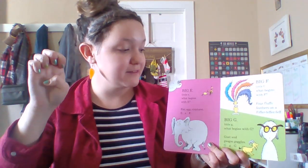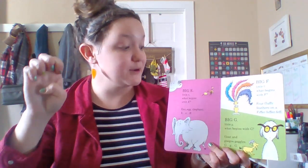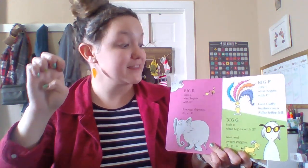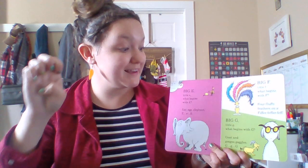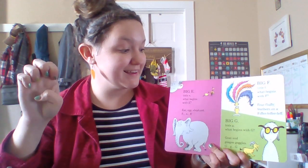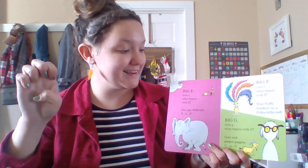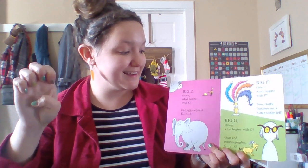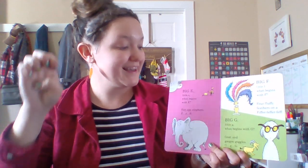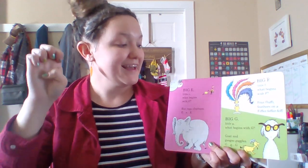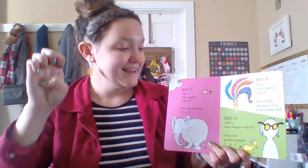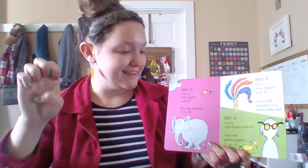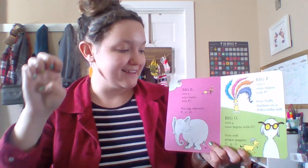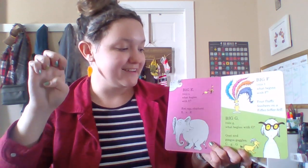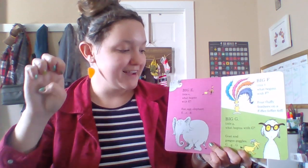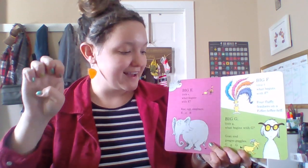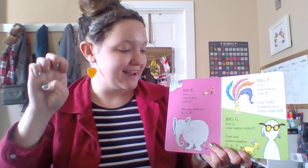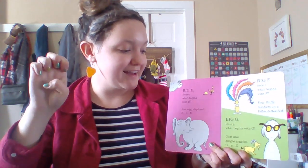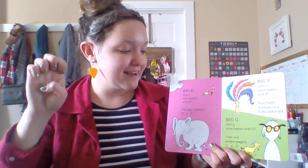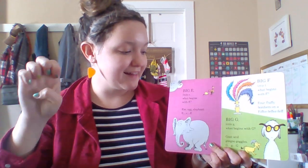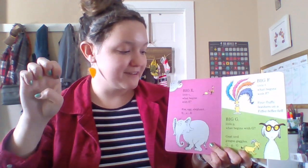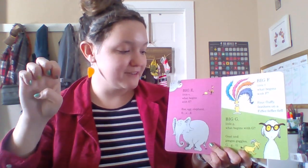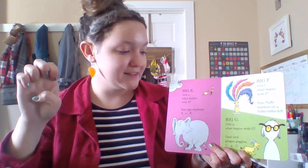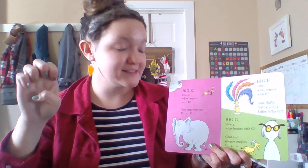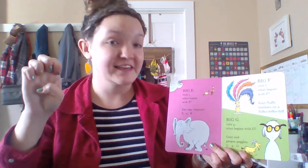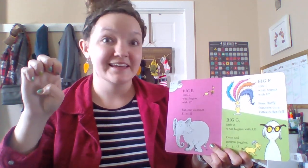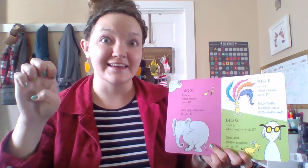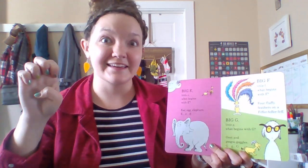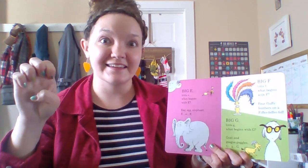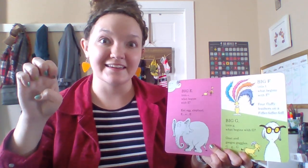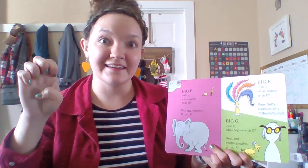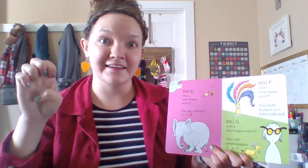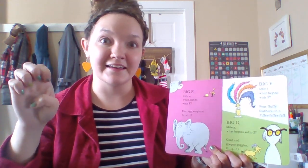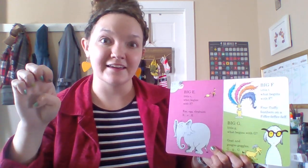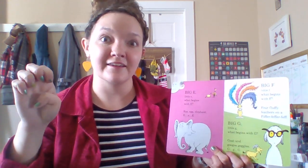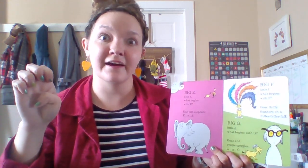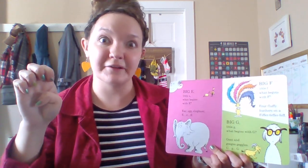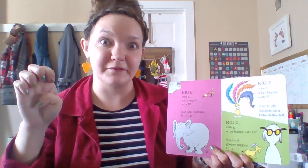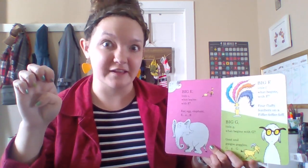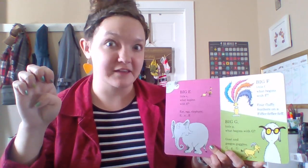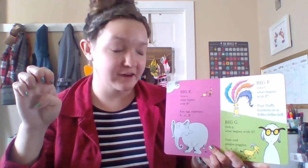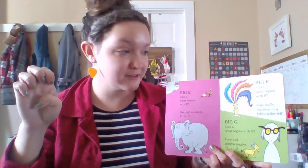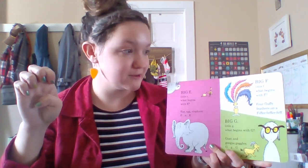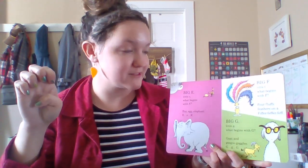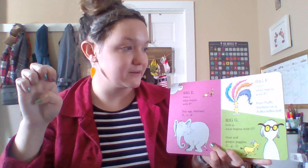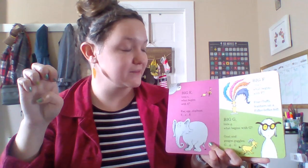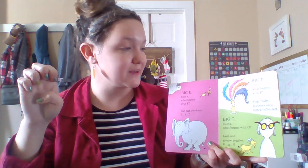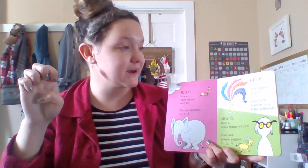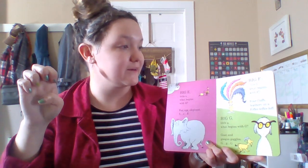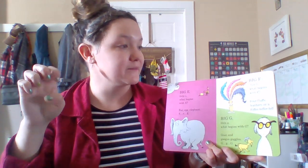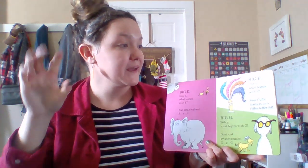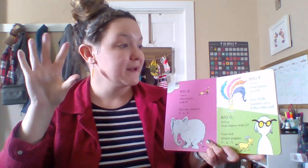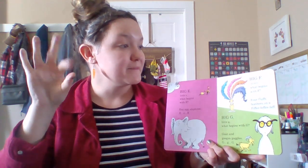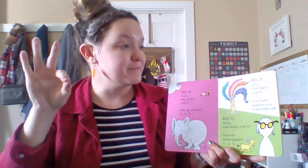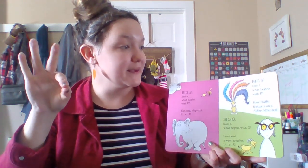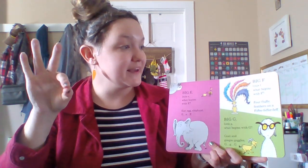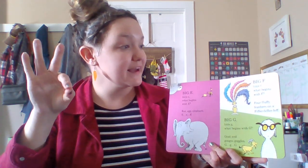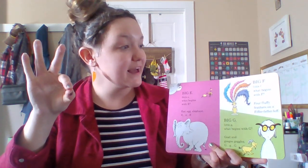with E. Ear, egg, elephant, E, E, E. That one was a tongue twister, holy cow. Big